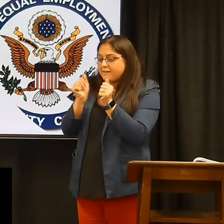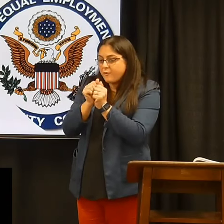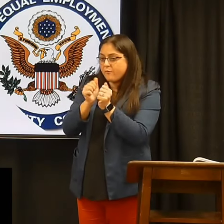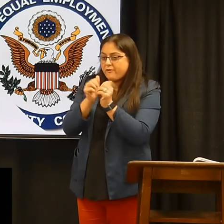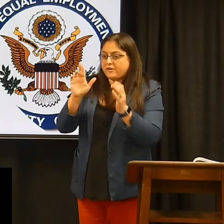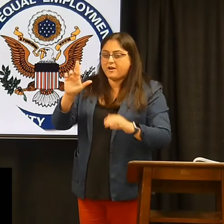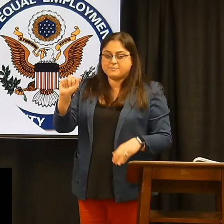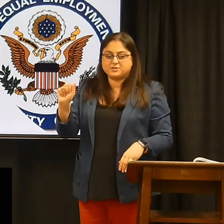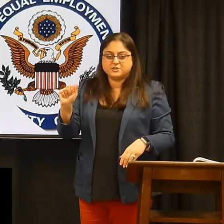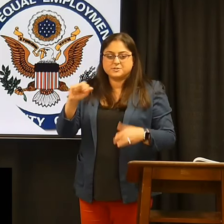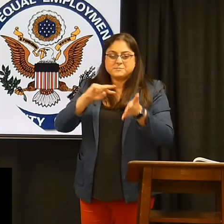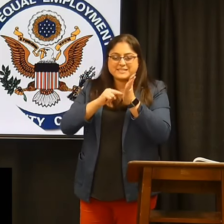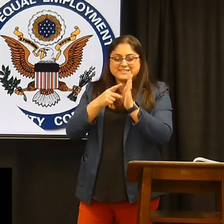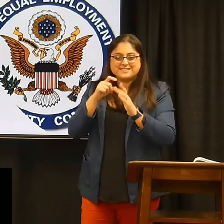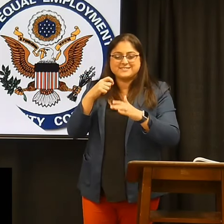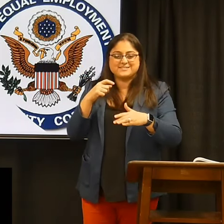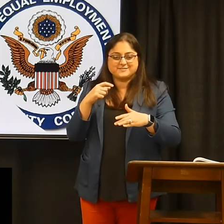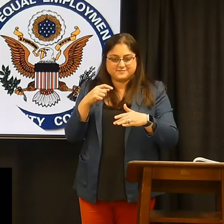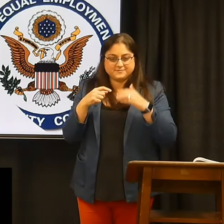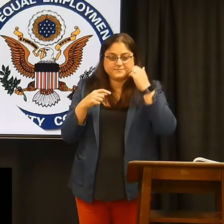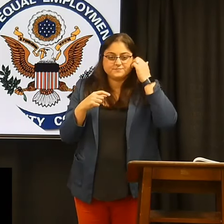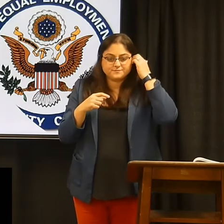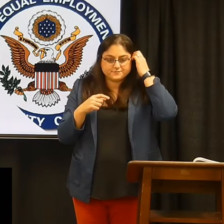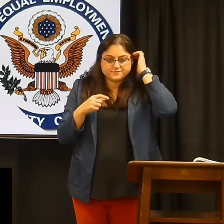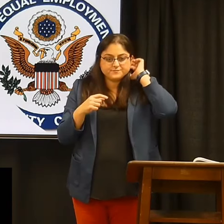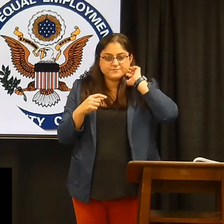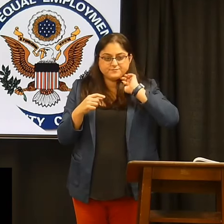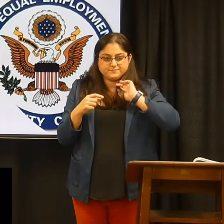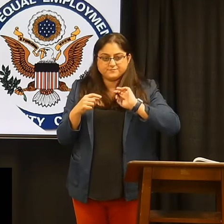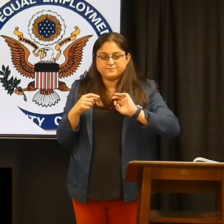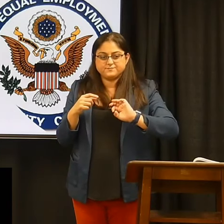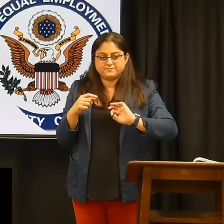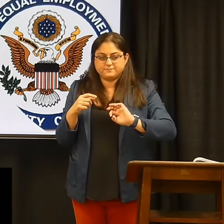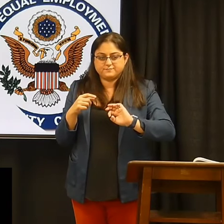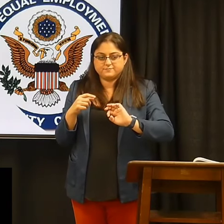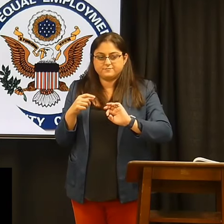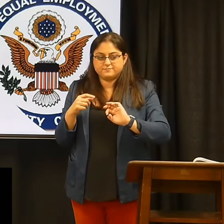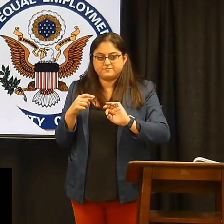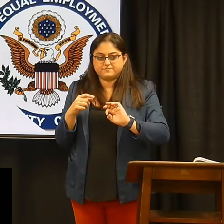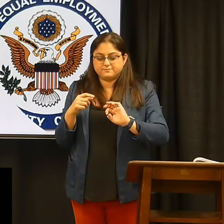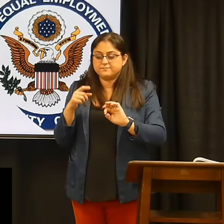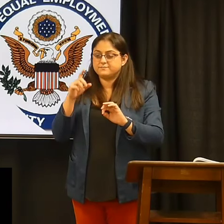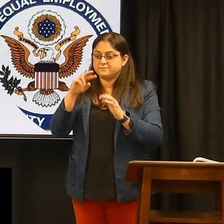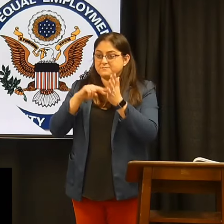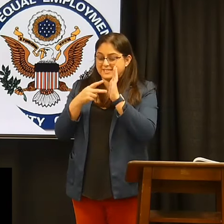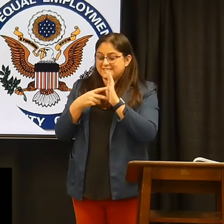They can do the job with reasonable accommodations, with or without reasonable